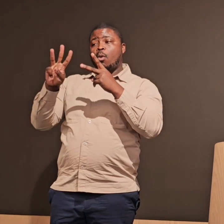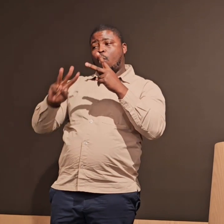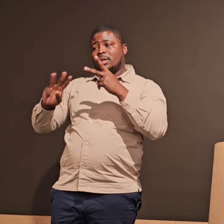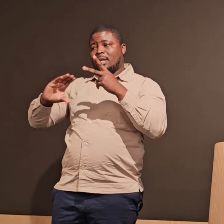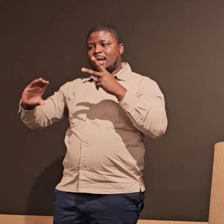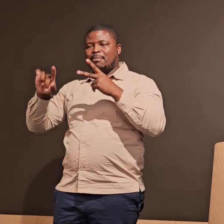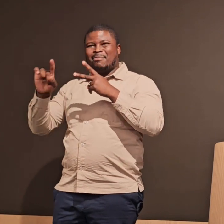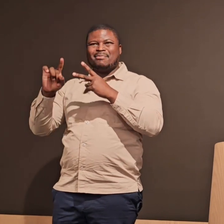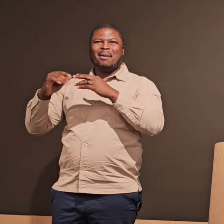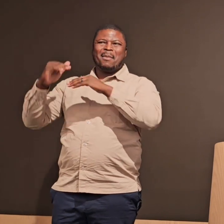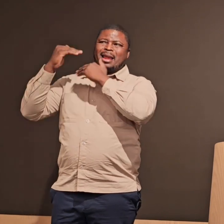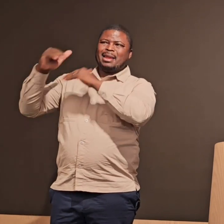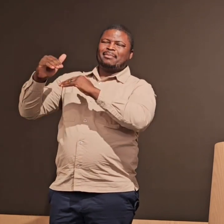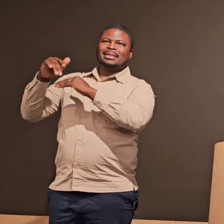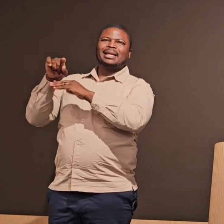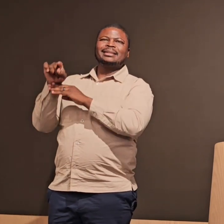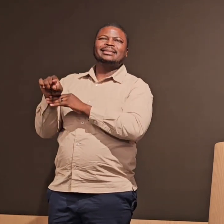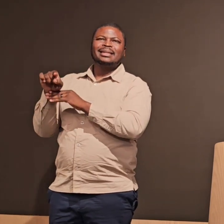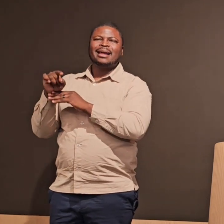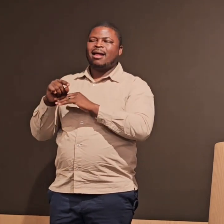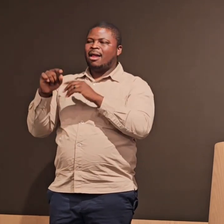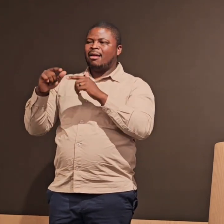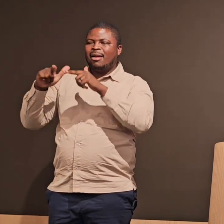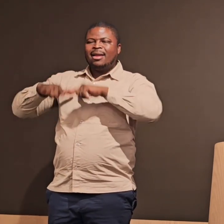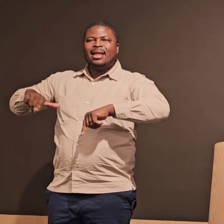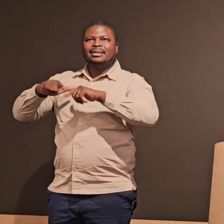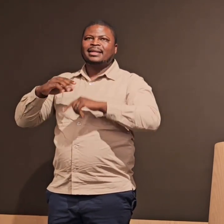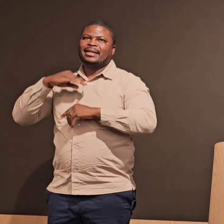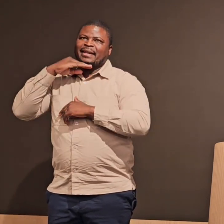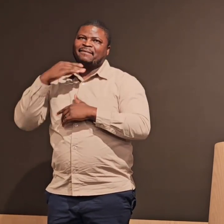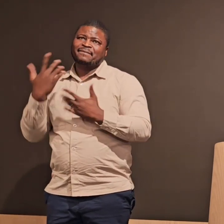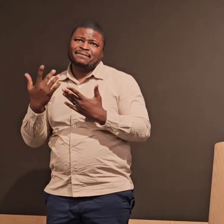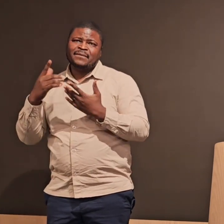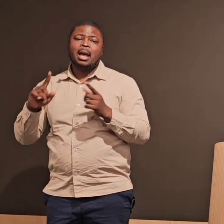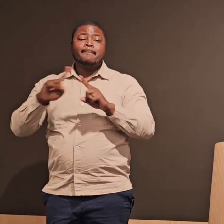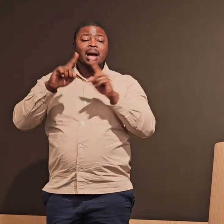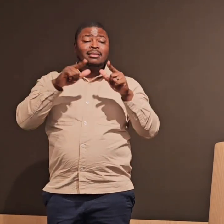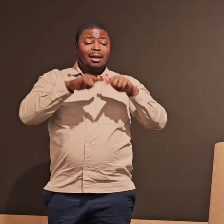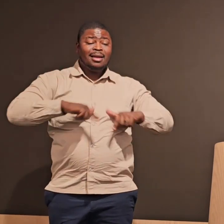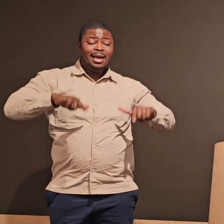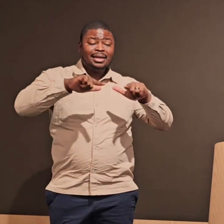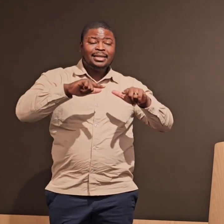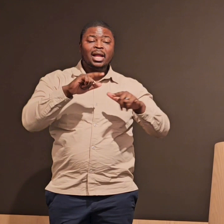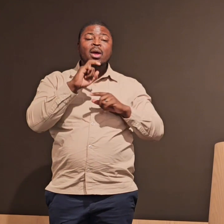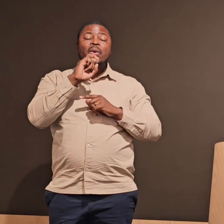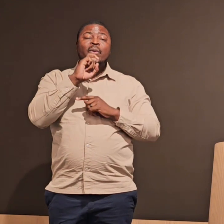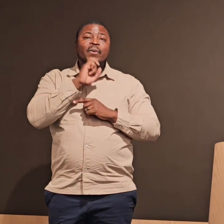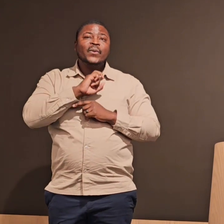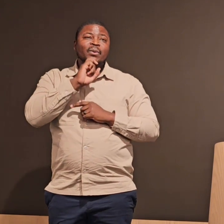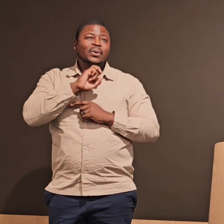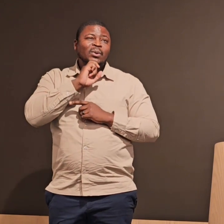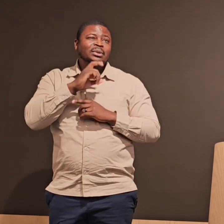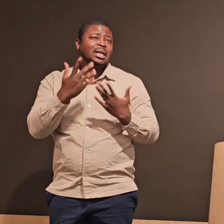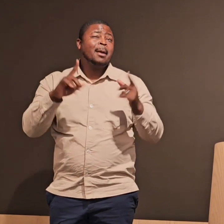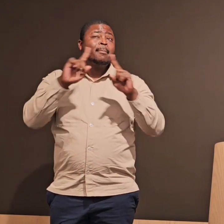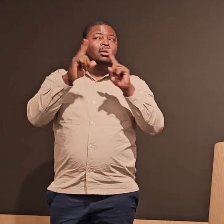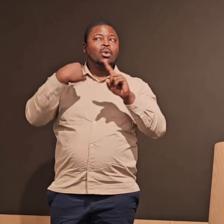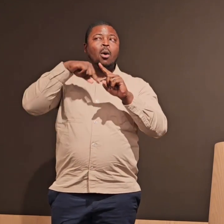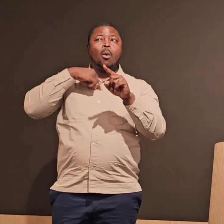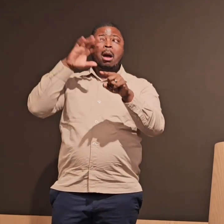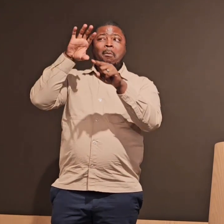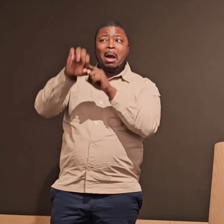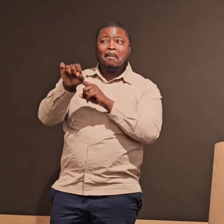access to land. But in terms of usage of such land, again, we were realizing